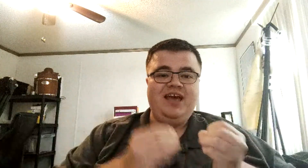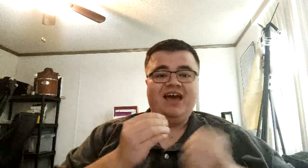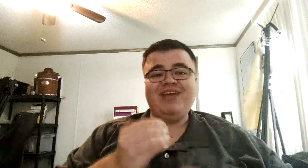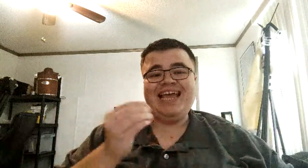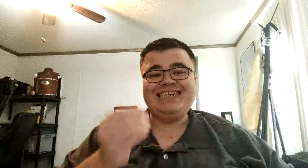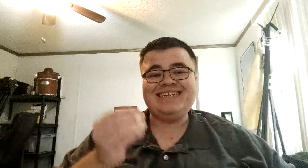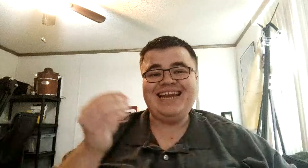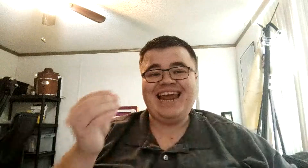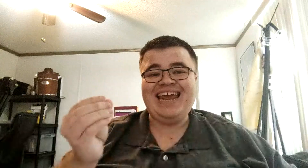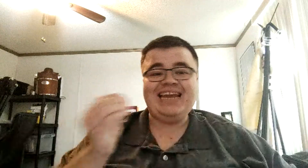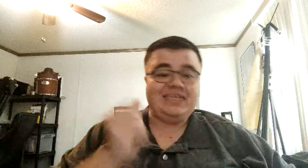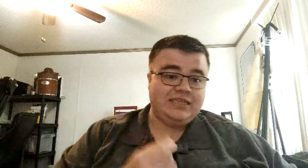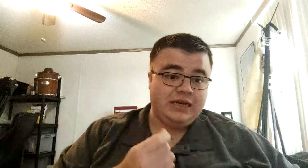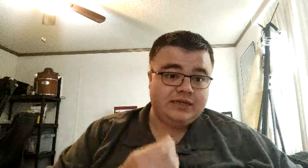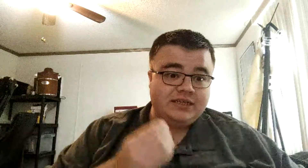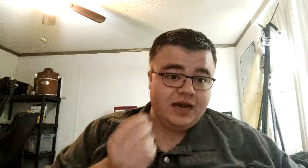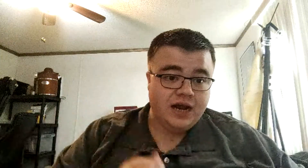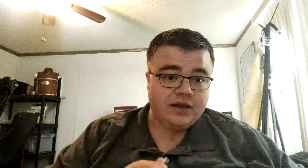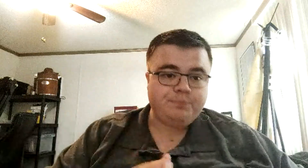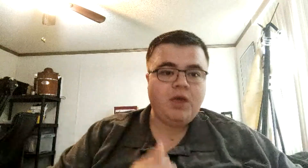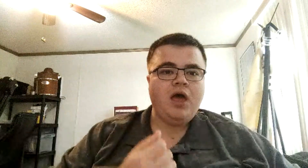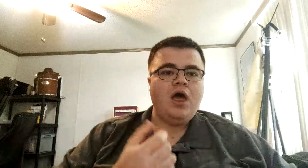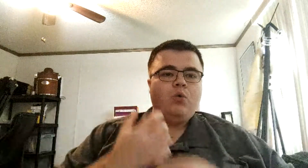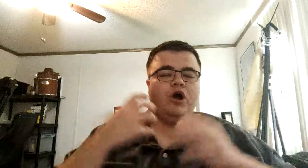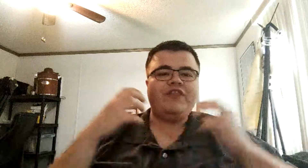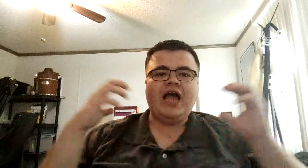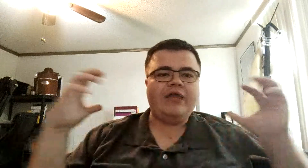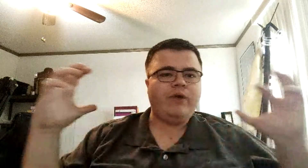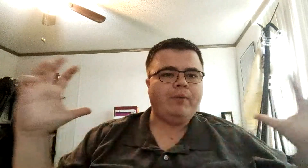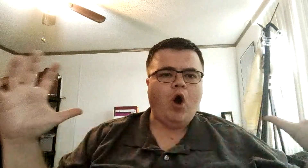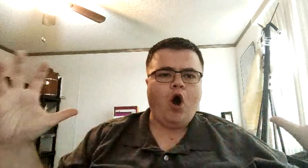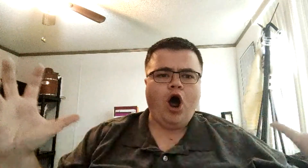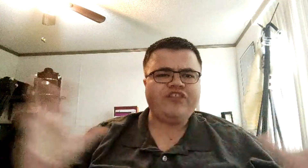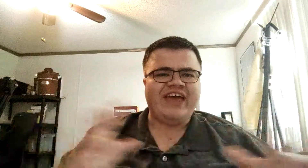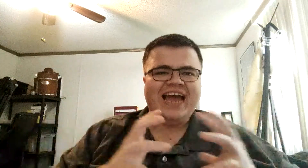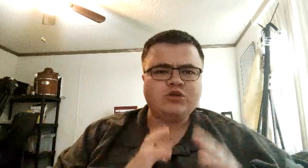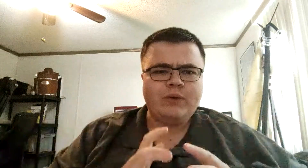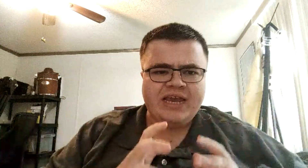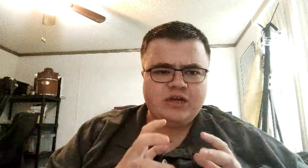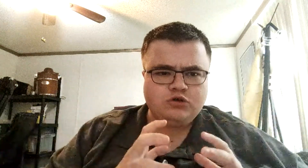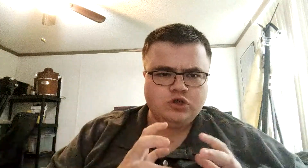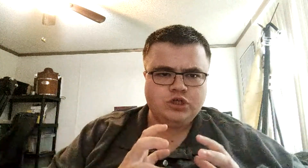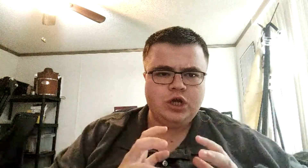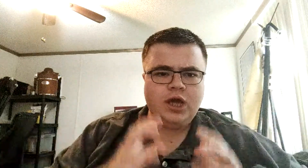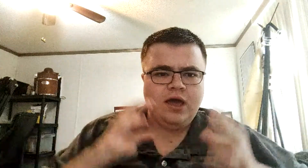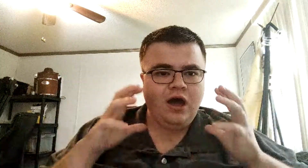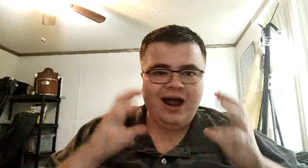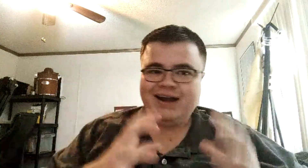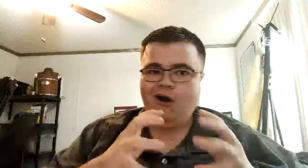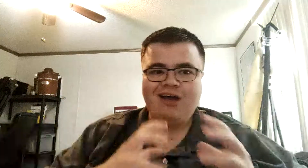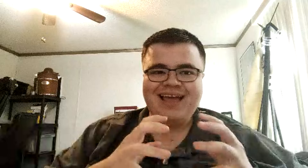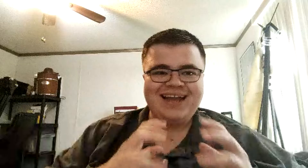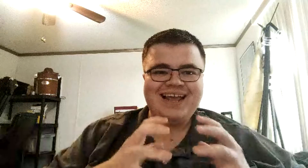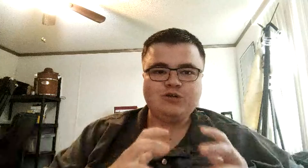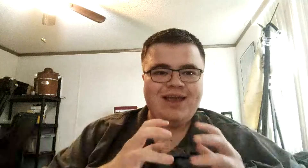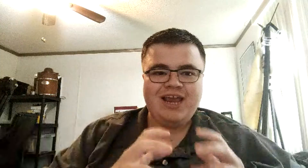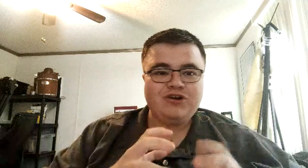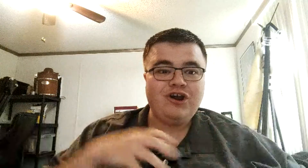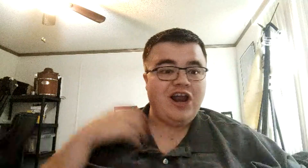of 1880 is in Italy, where they gathered up all the educators. And all that educator,